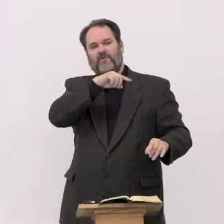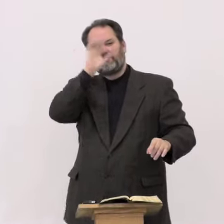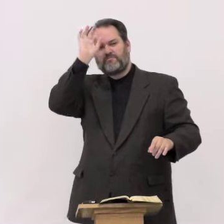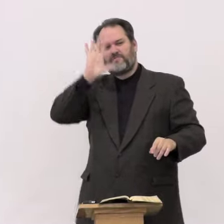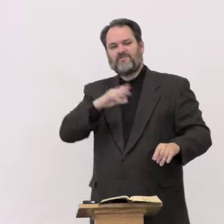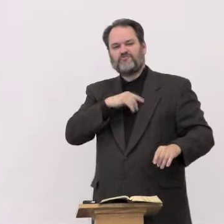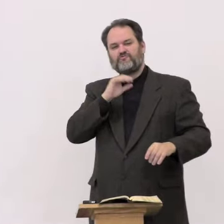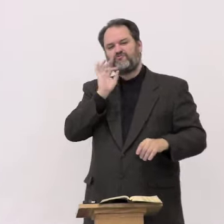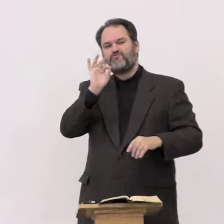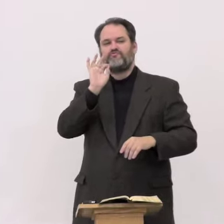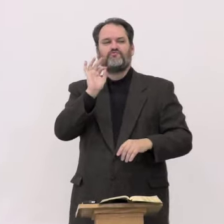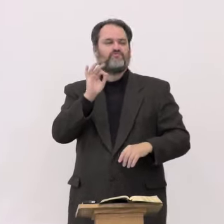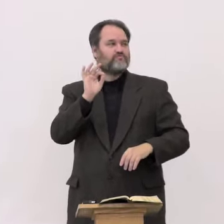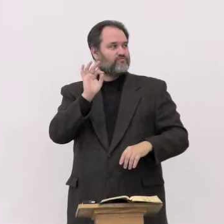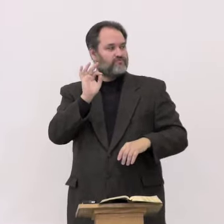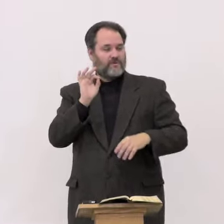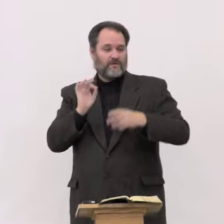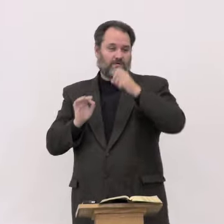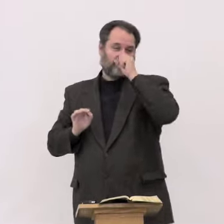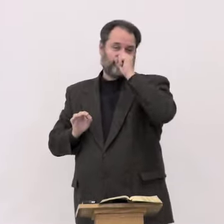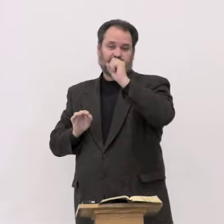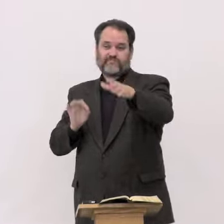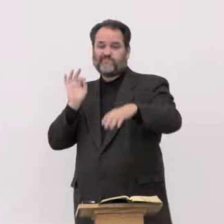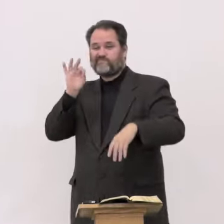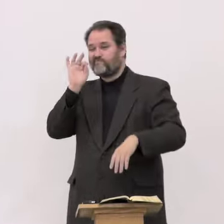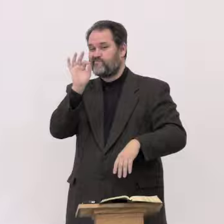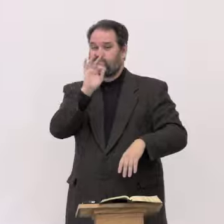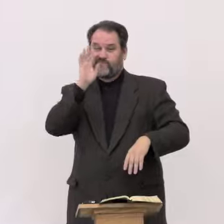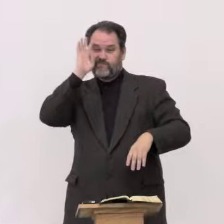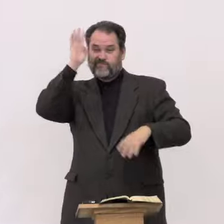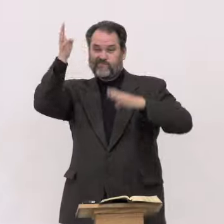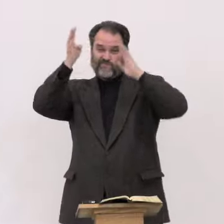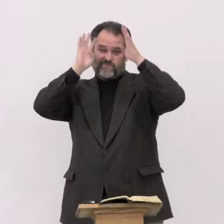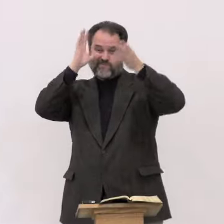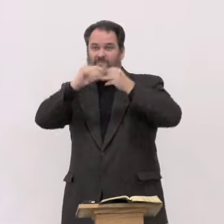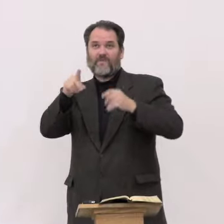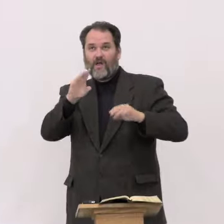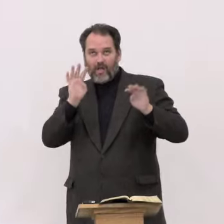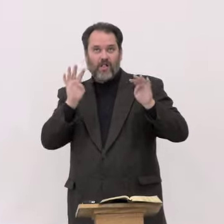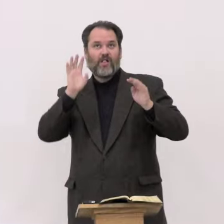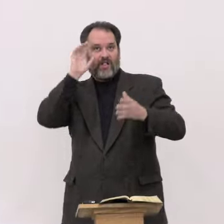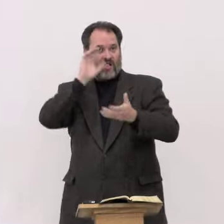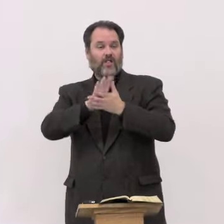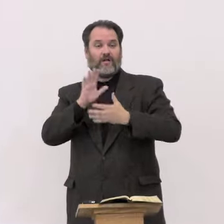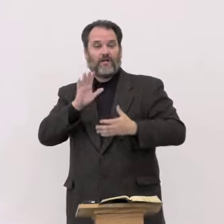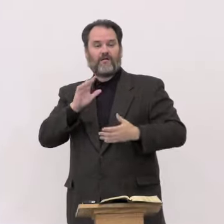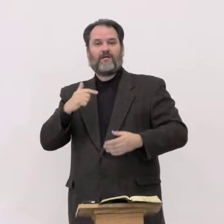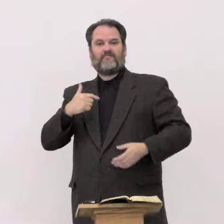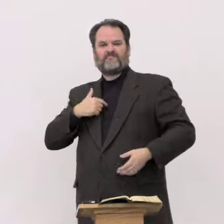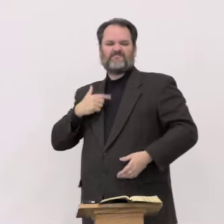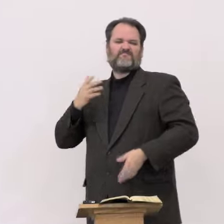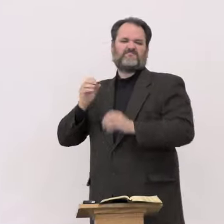For sure. Suppose I was a deaf pastor. I was a false pastor, and I said false things.